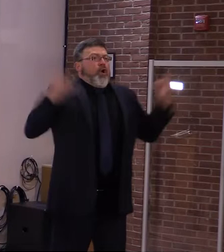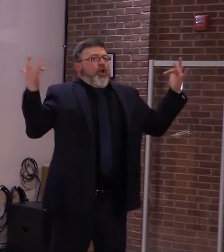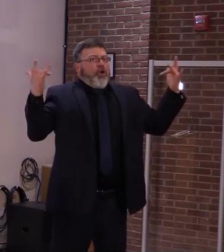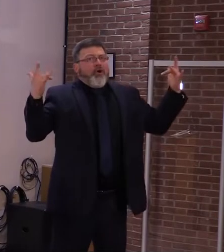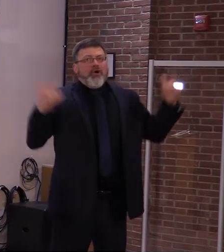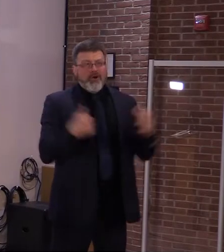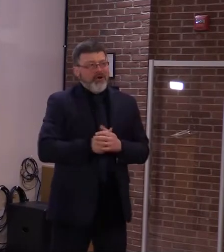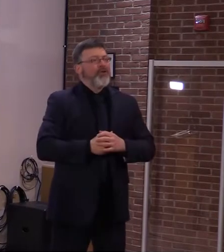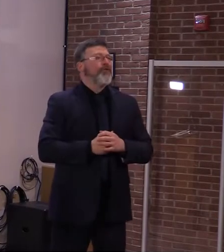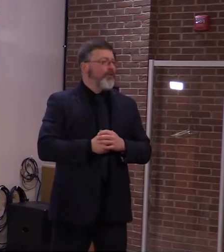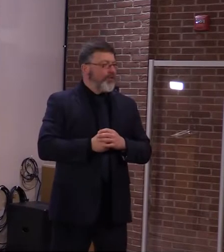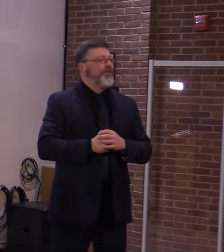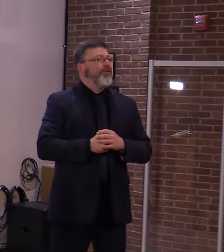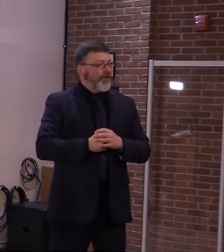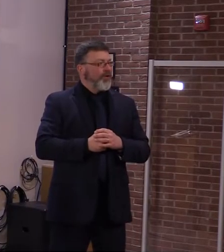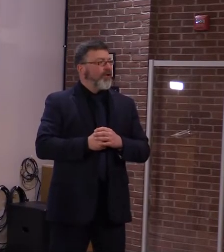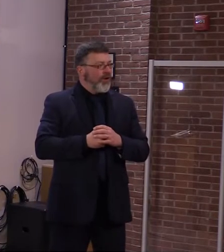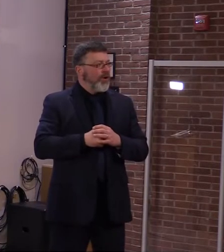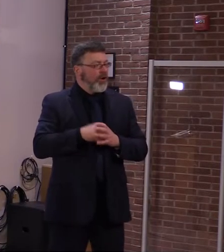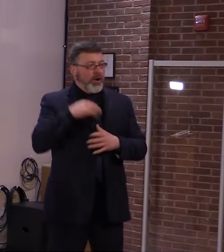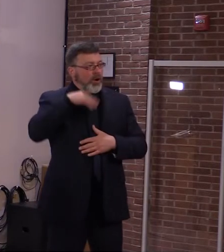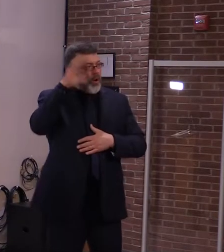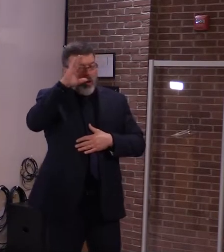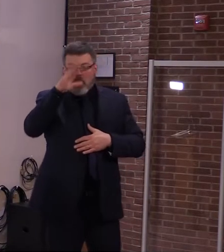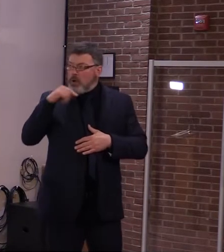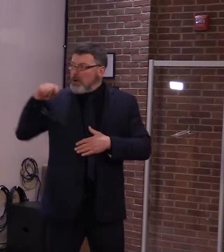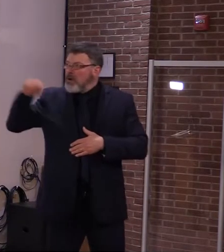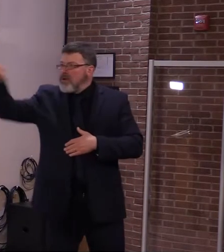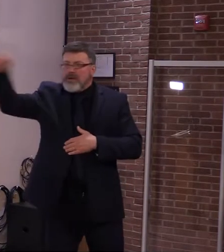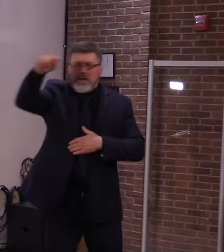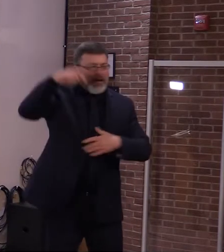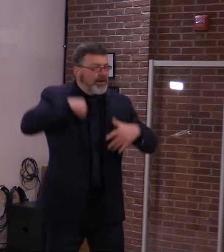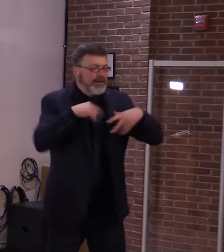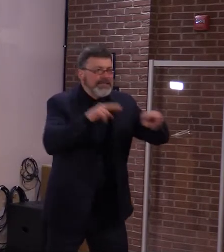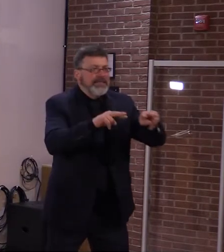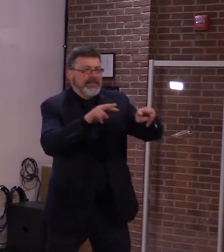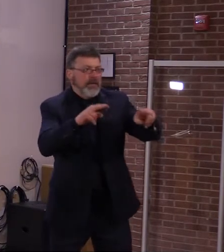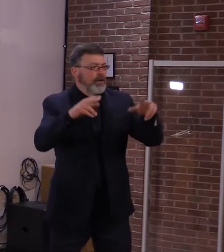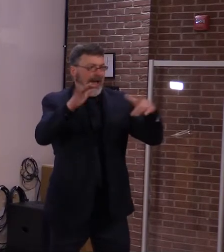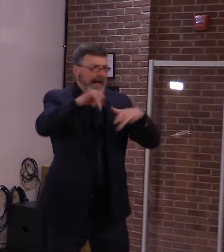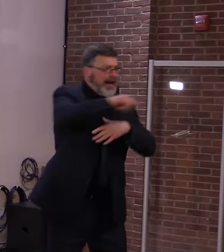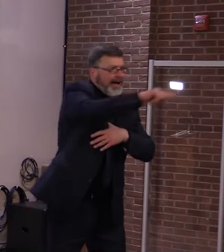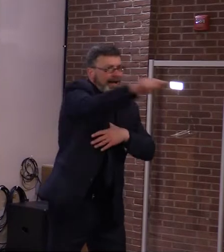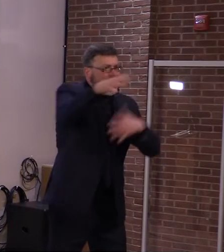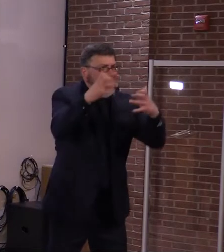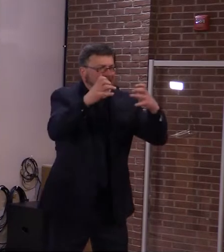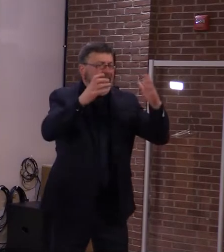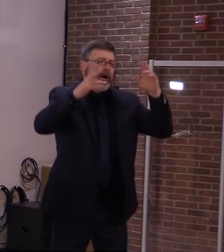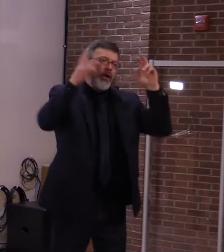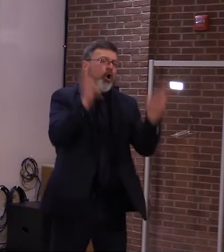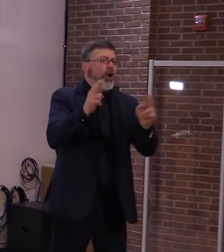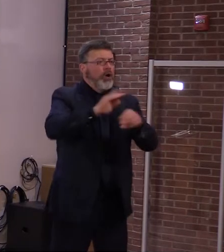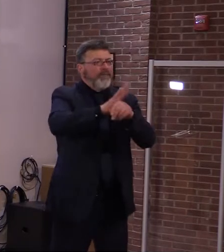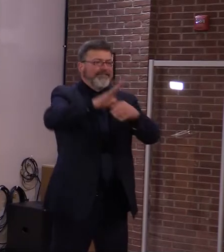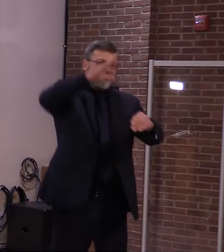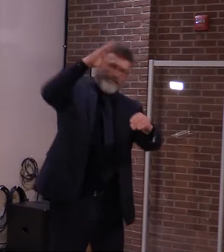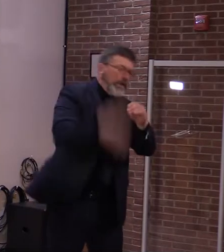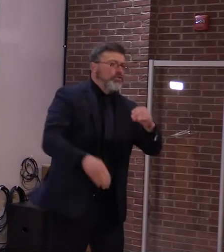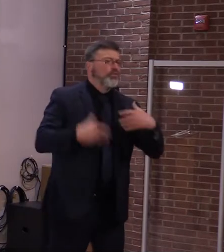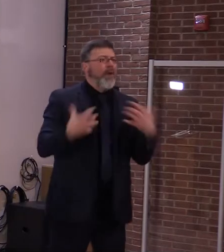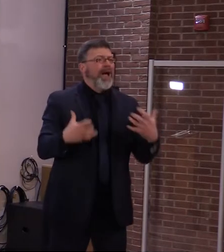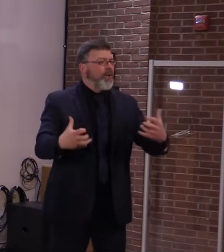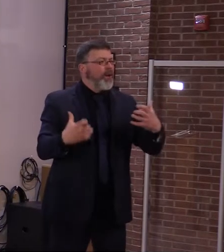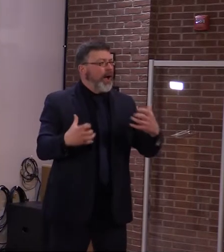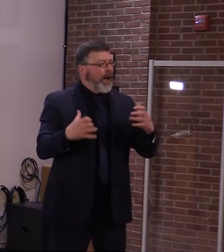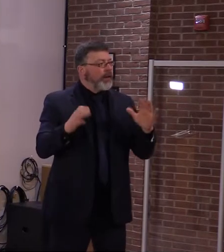to end this pandemic. I want to encourage those who have not yet made an appointment to get vaccinated to do so as soon as they